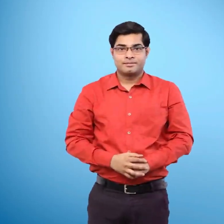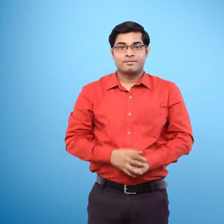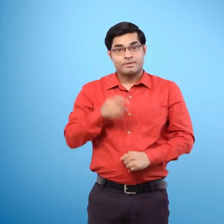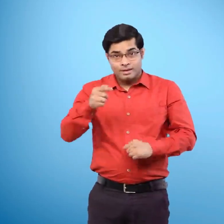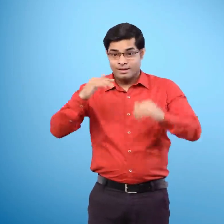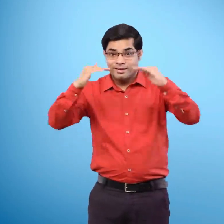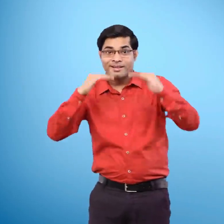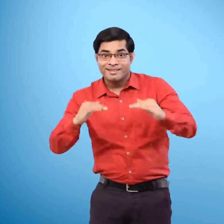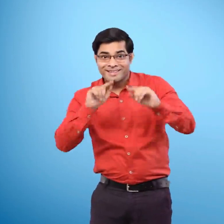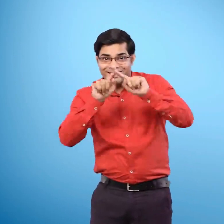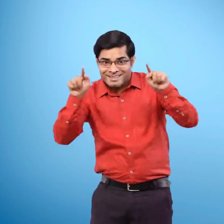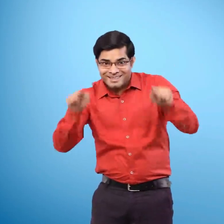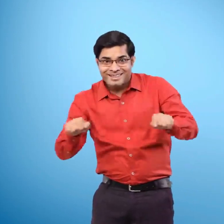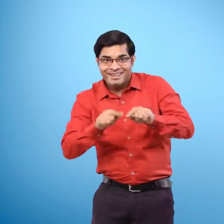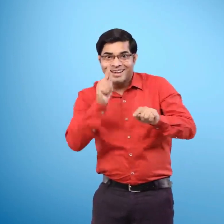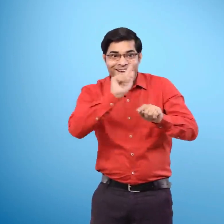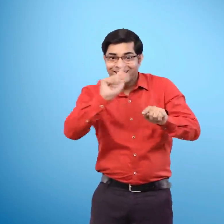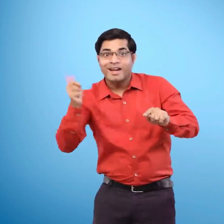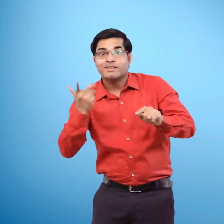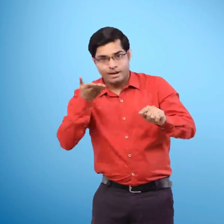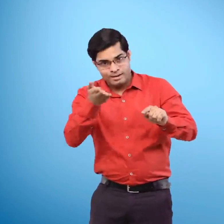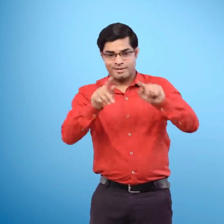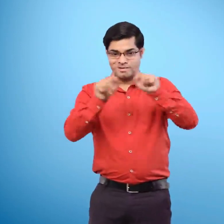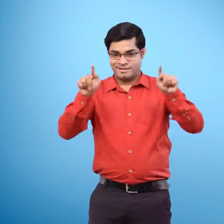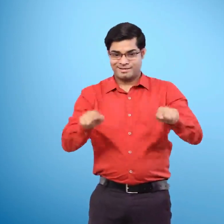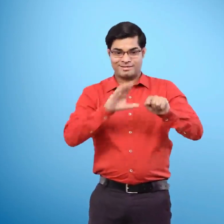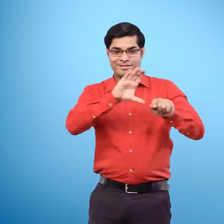There is empty space provided to draw your patterns.